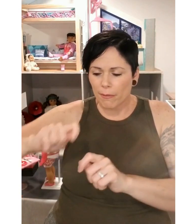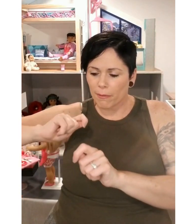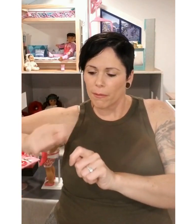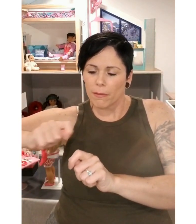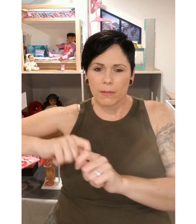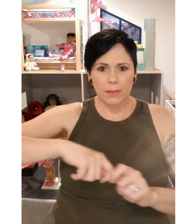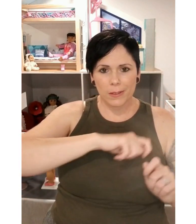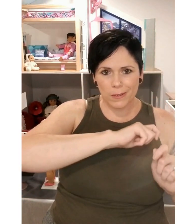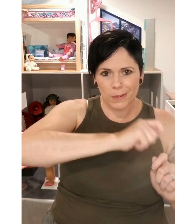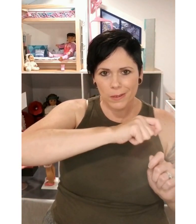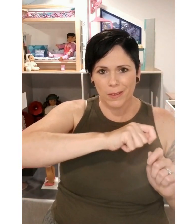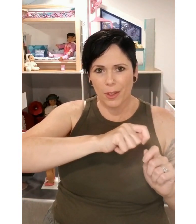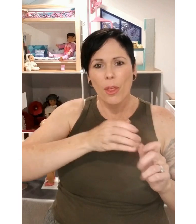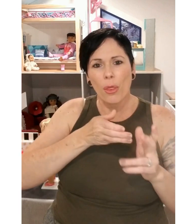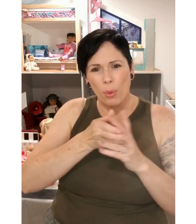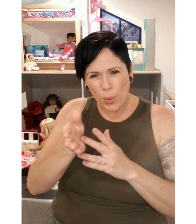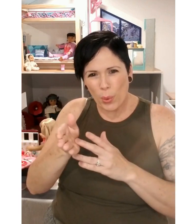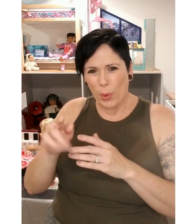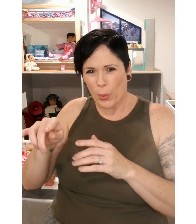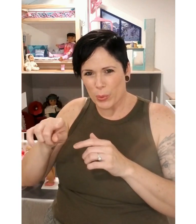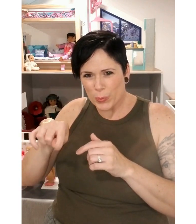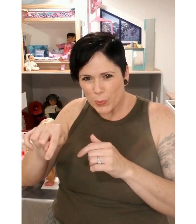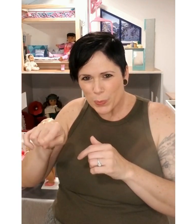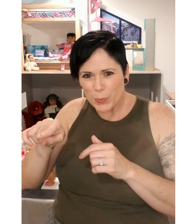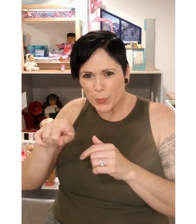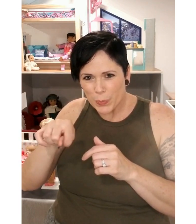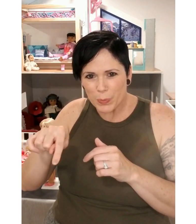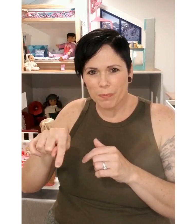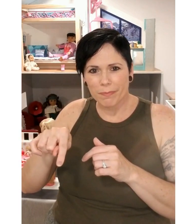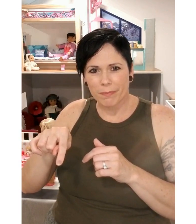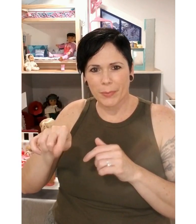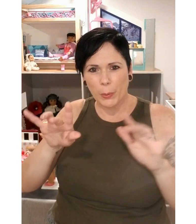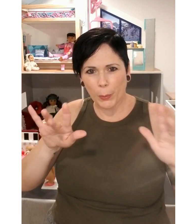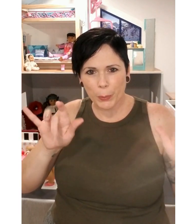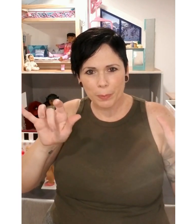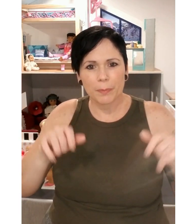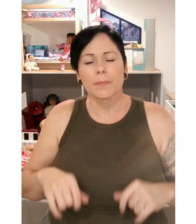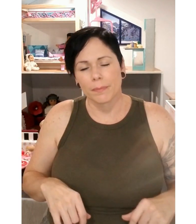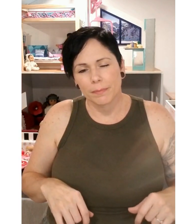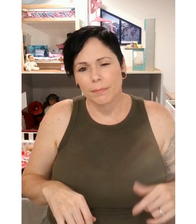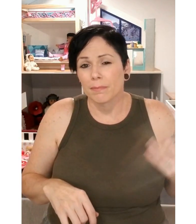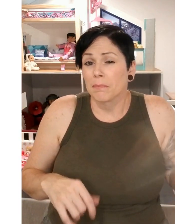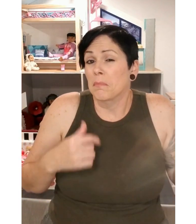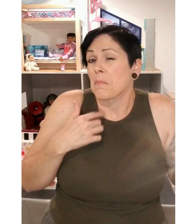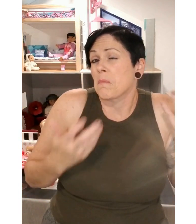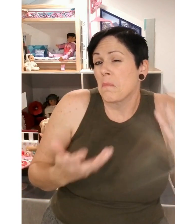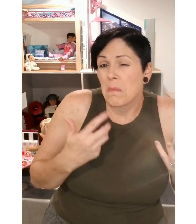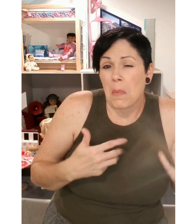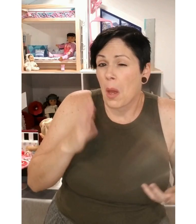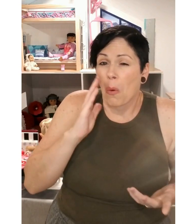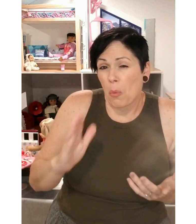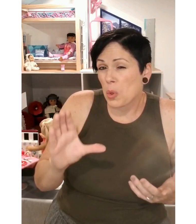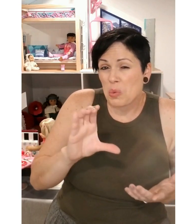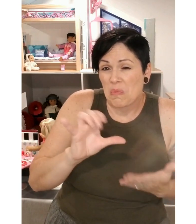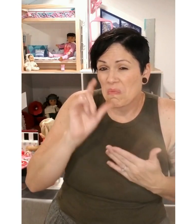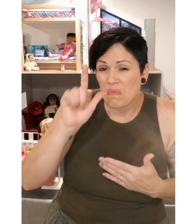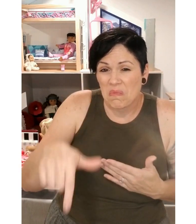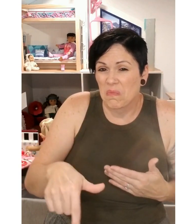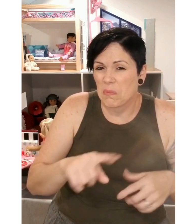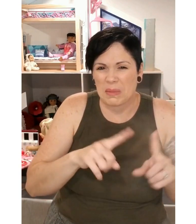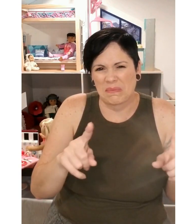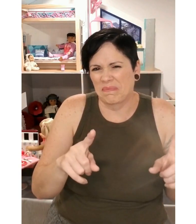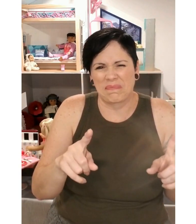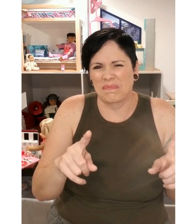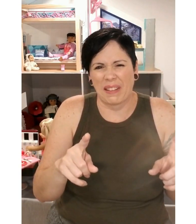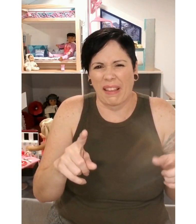extra reinforcement. I might do it just if paranoia gets the best of me, but I really don't think it's going to be necessary. So anyway, I didn't